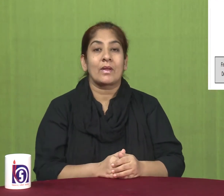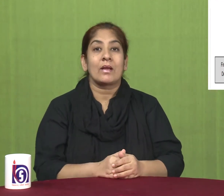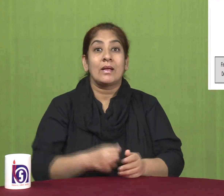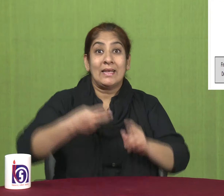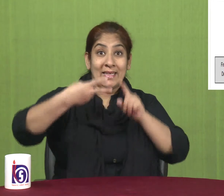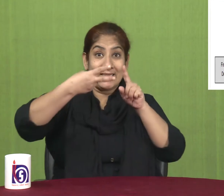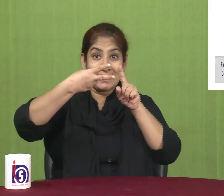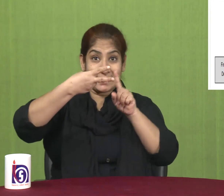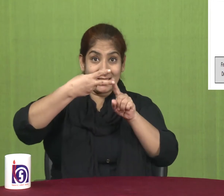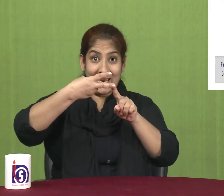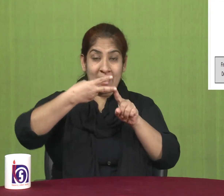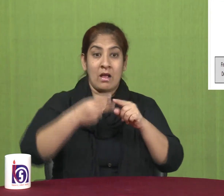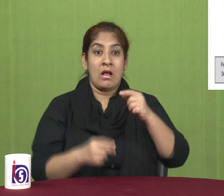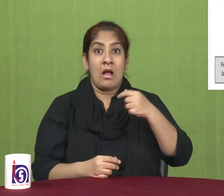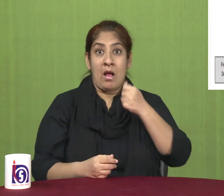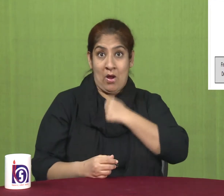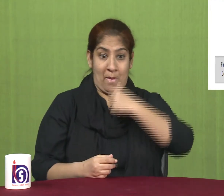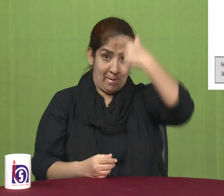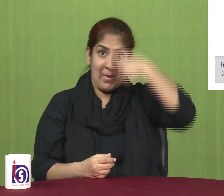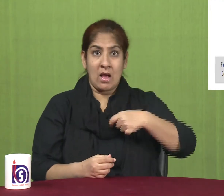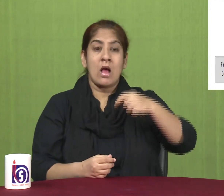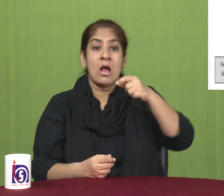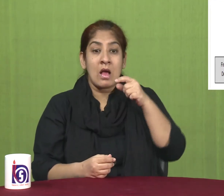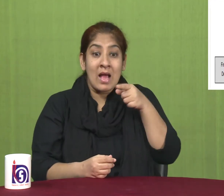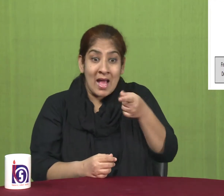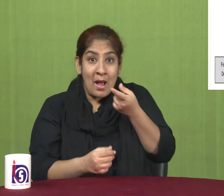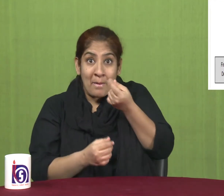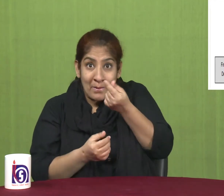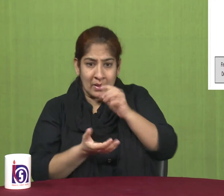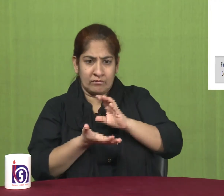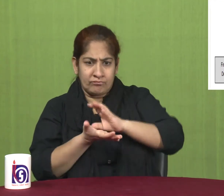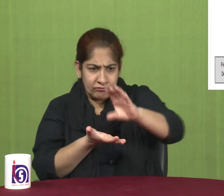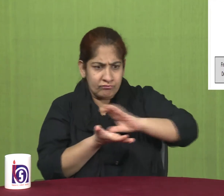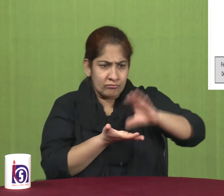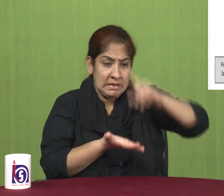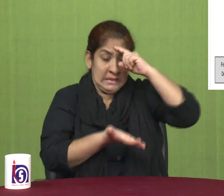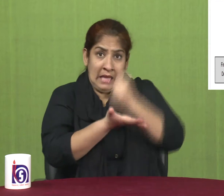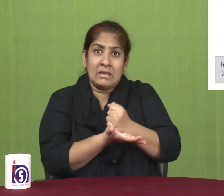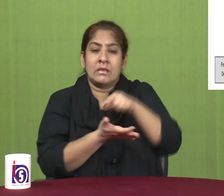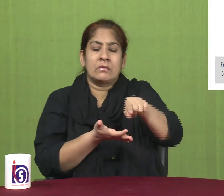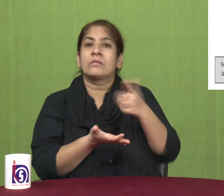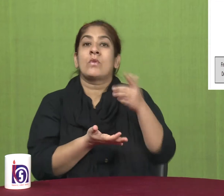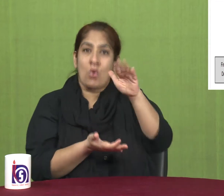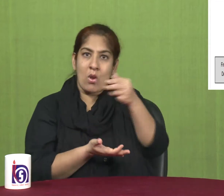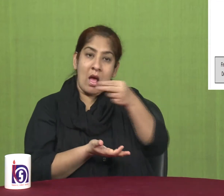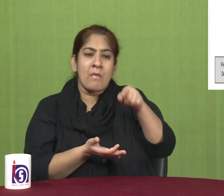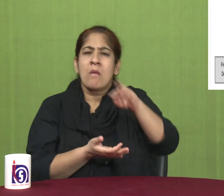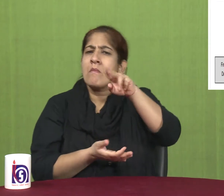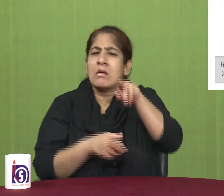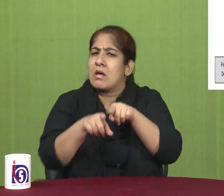Second is the investment decision. Let me explain you this. For example, if there is any